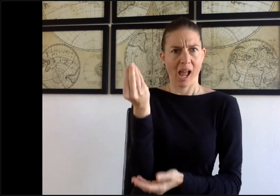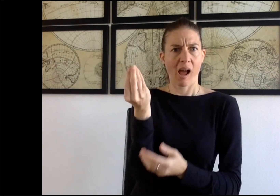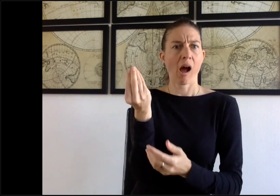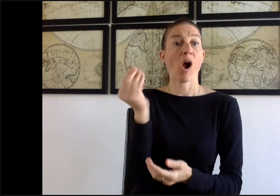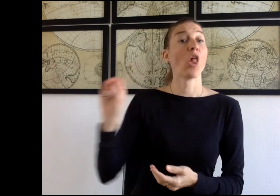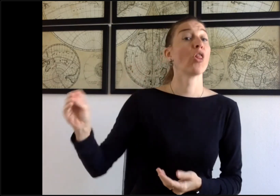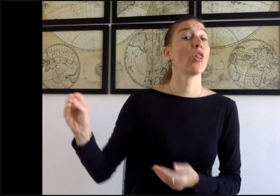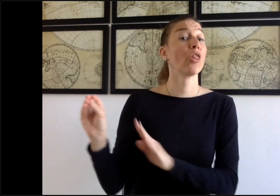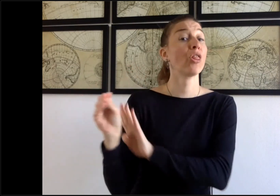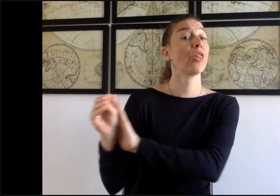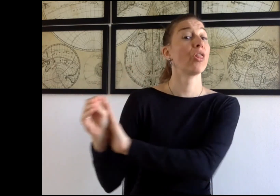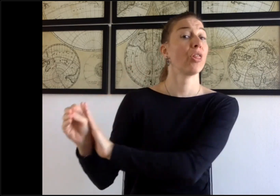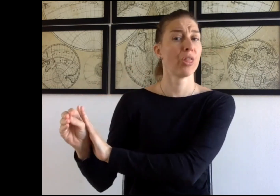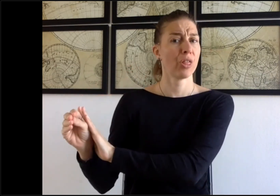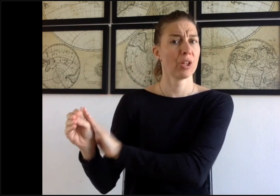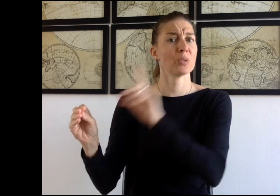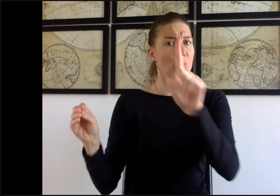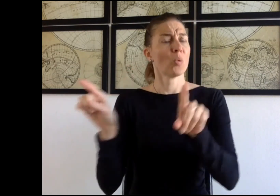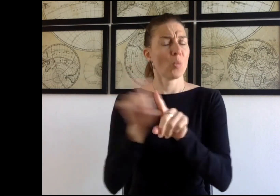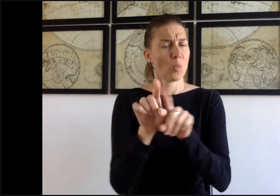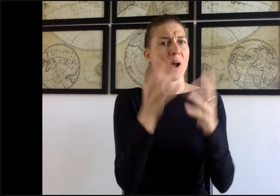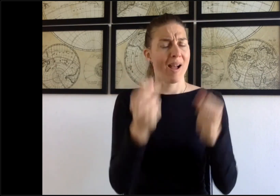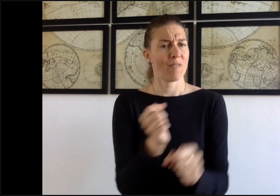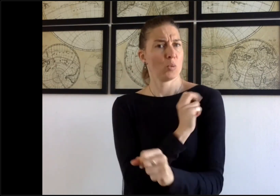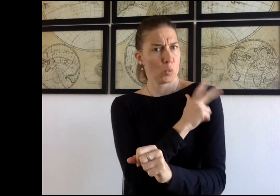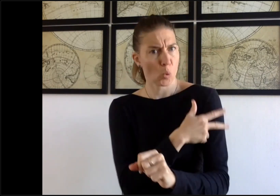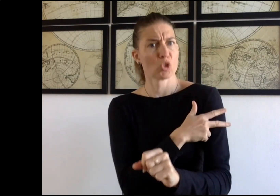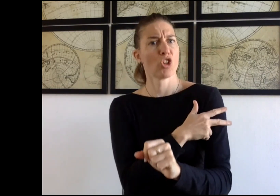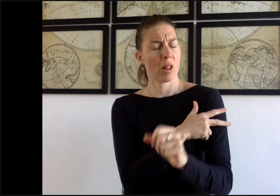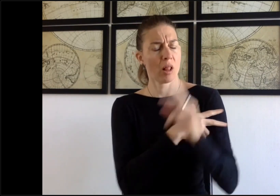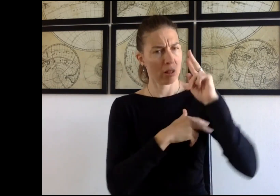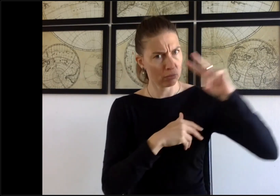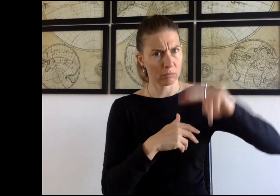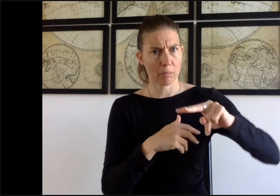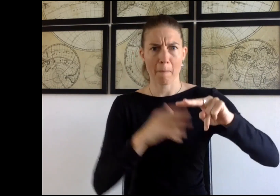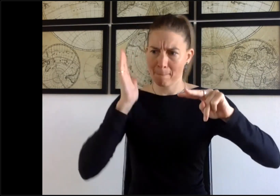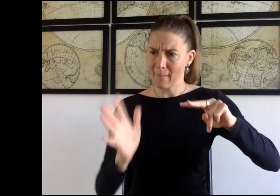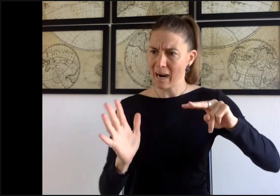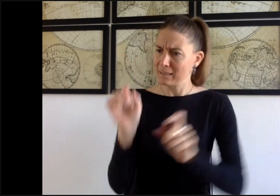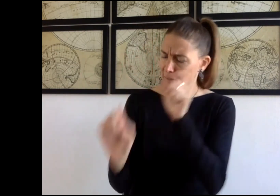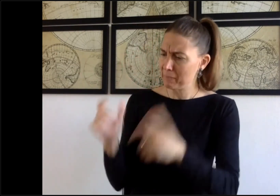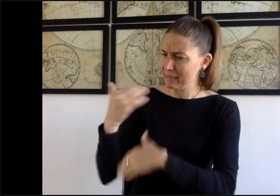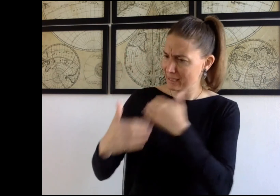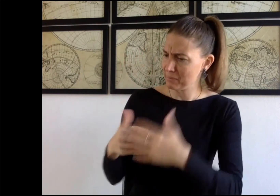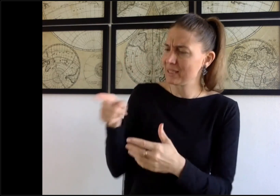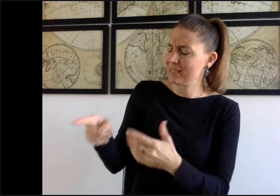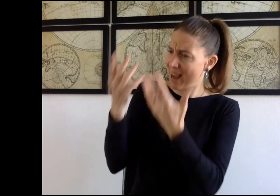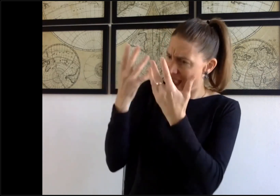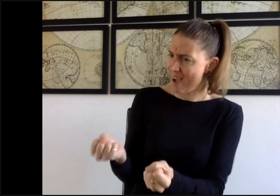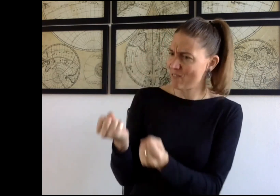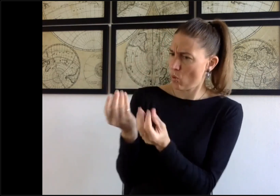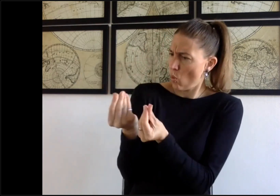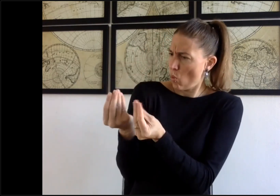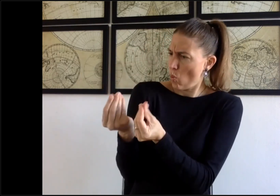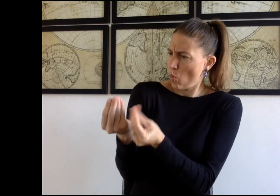social case for investing in persons with disabilities and getting them into the labor market. We have a choice between, on the